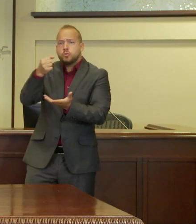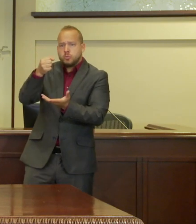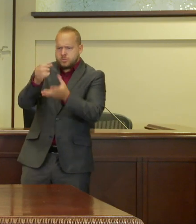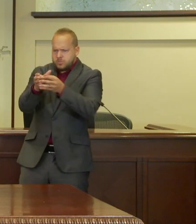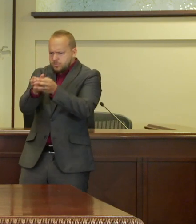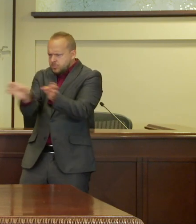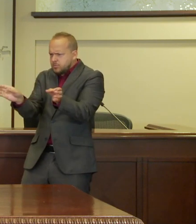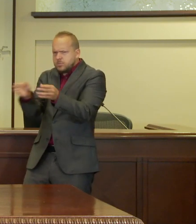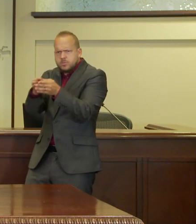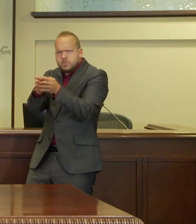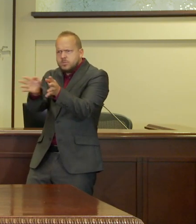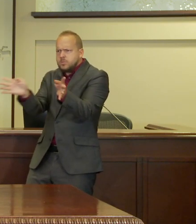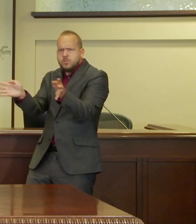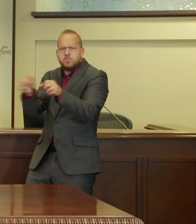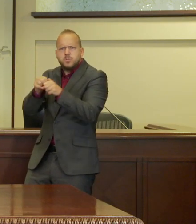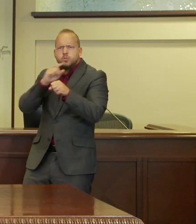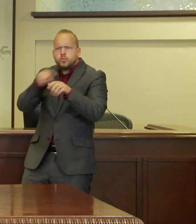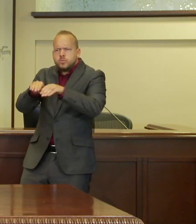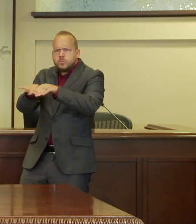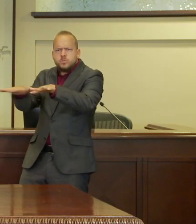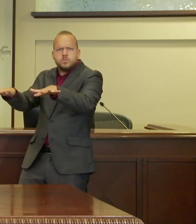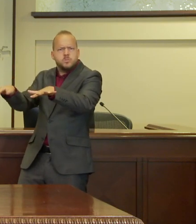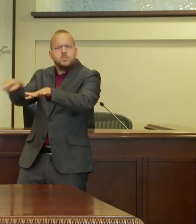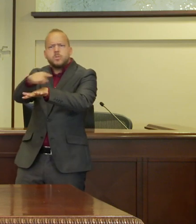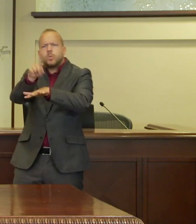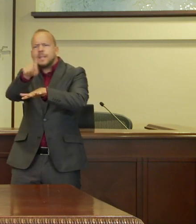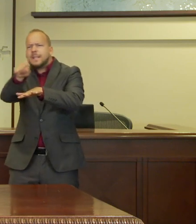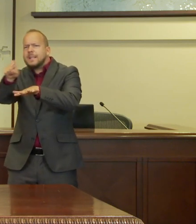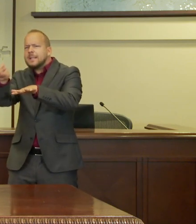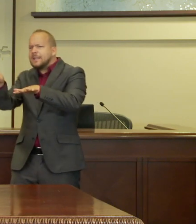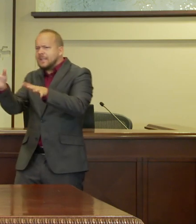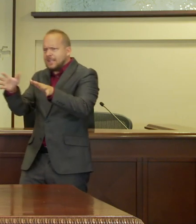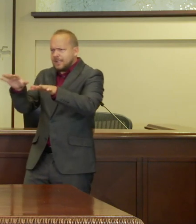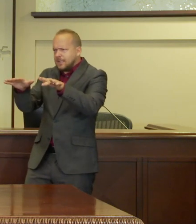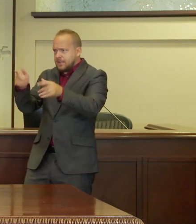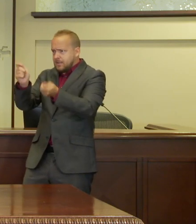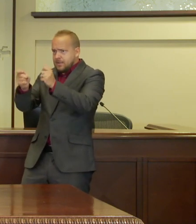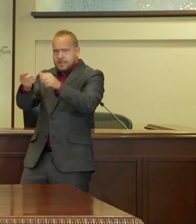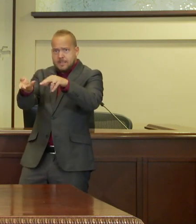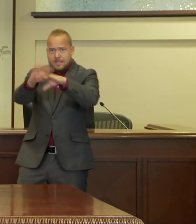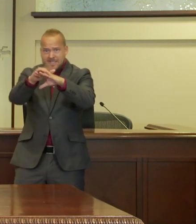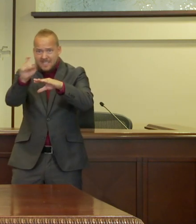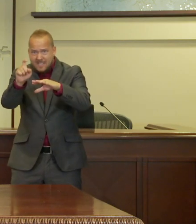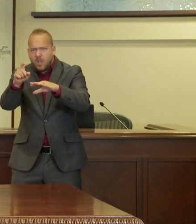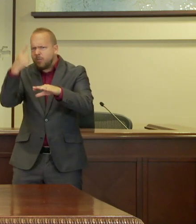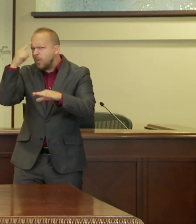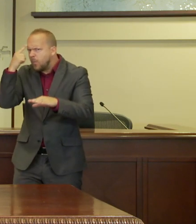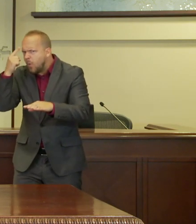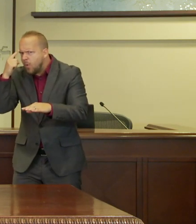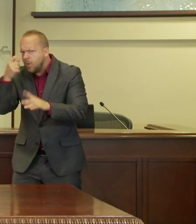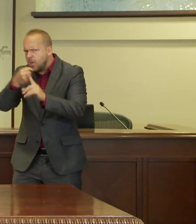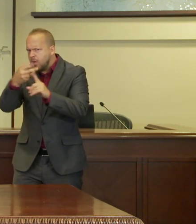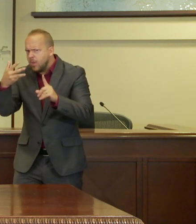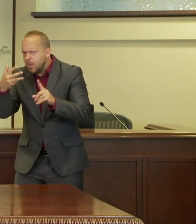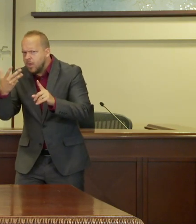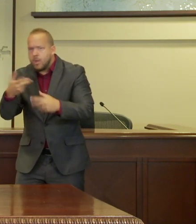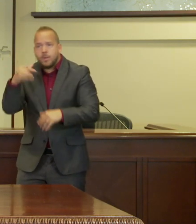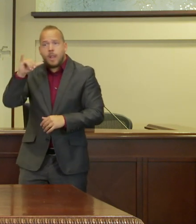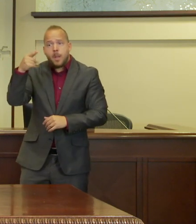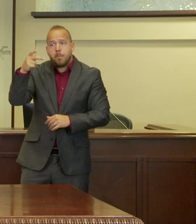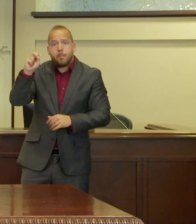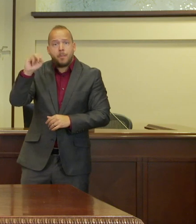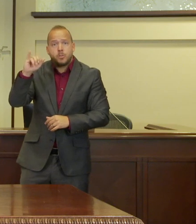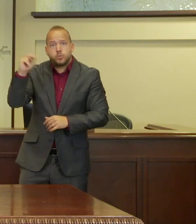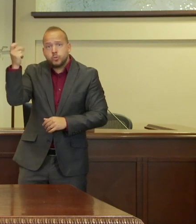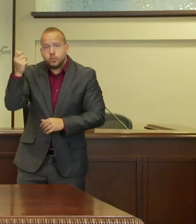What is being identified as cost increases include things like the pension. In addition,